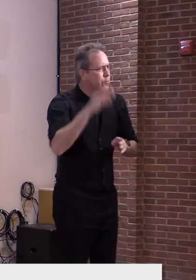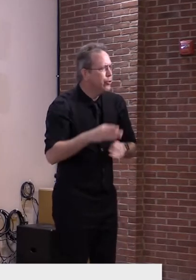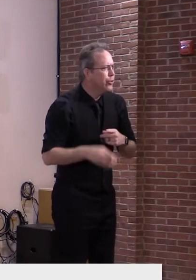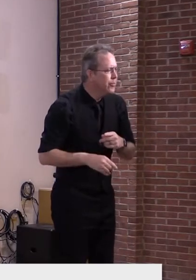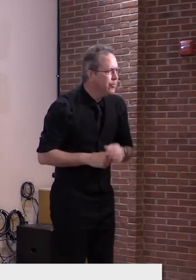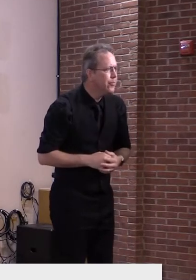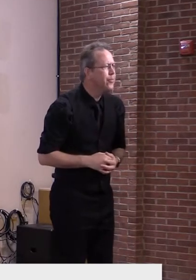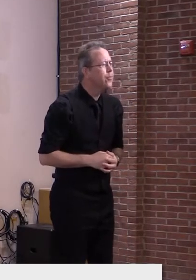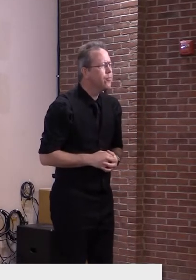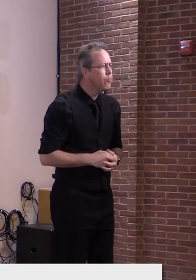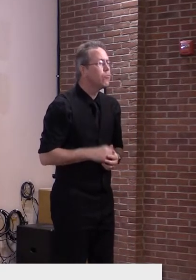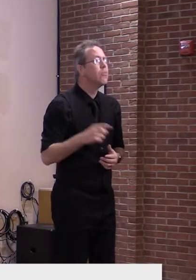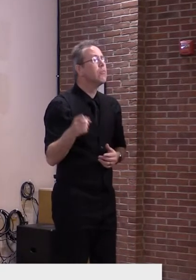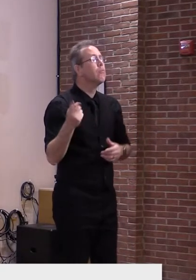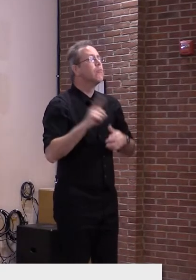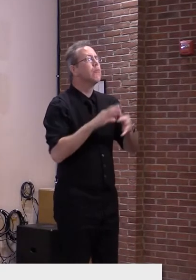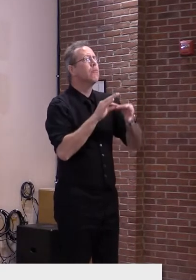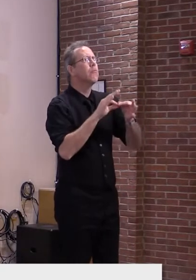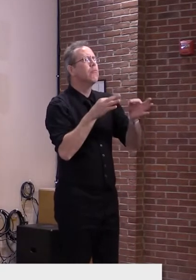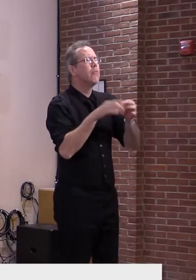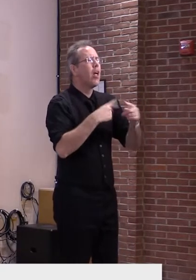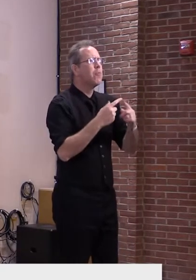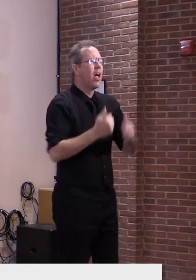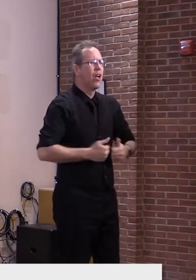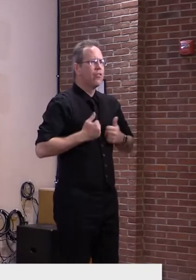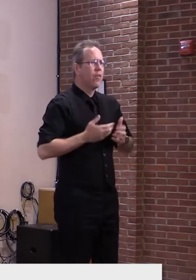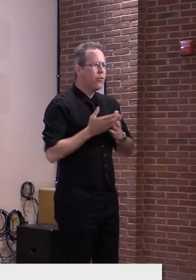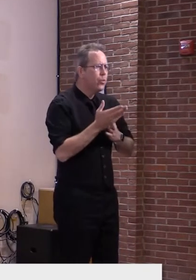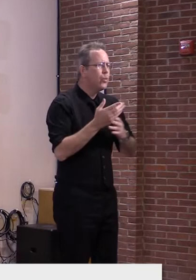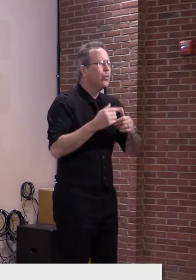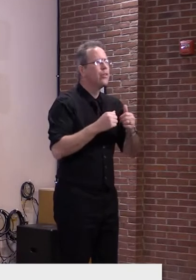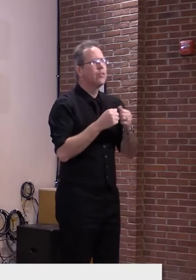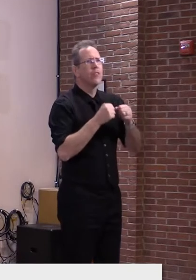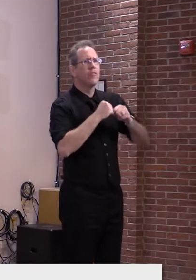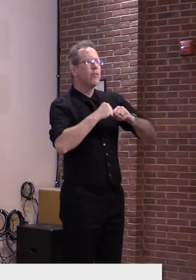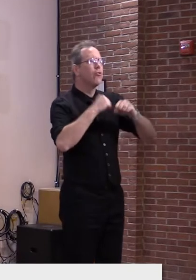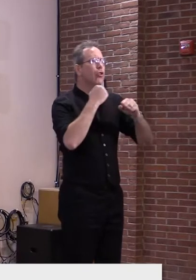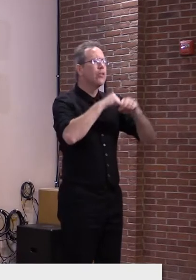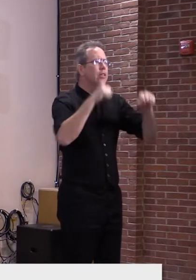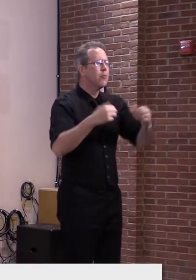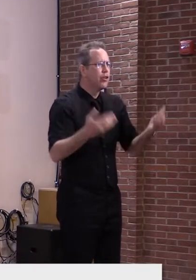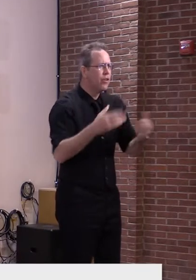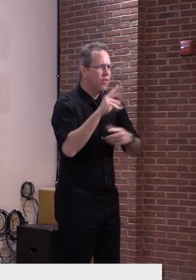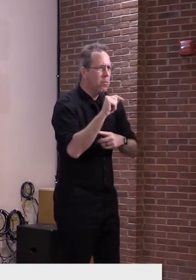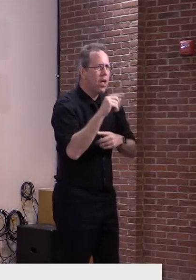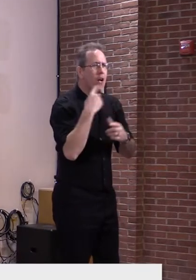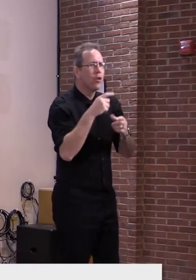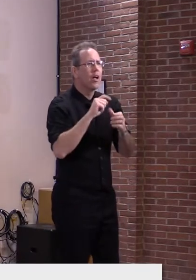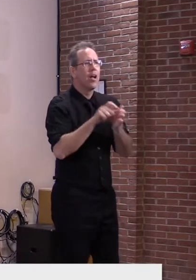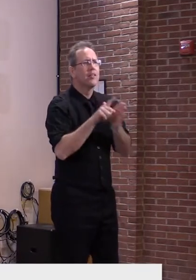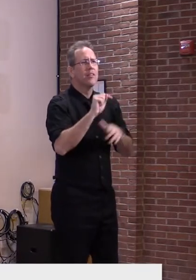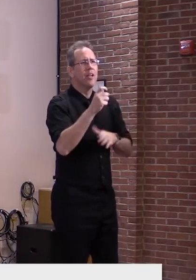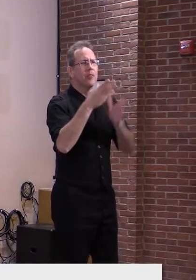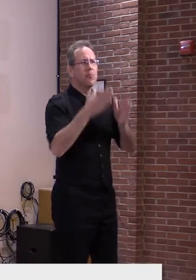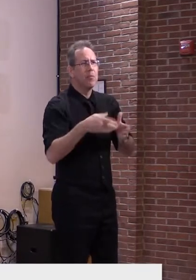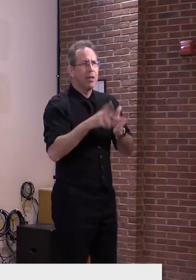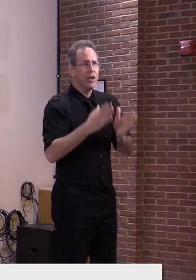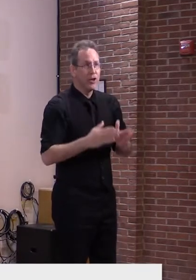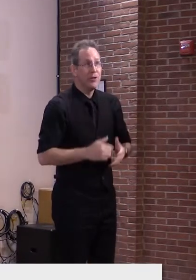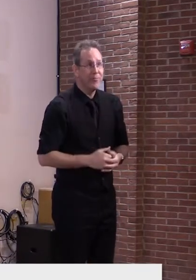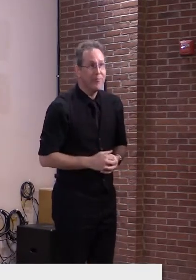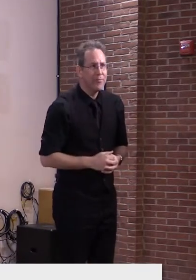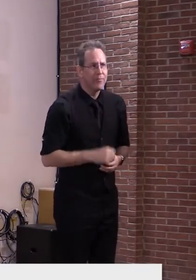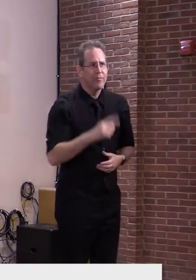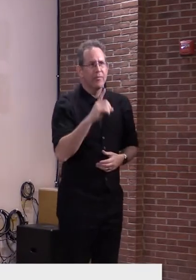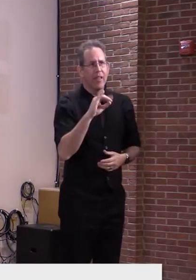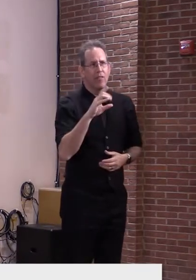system, honor our promises, and protect taxpayers. So with that, Dave.